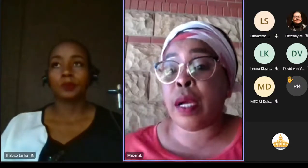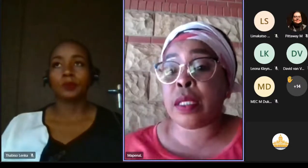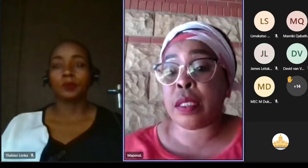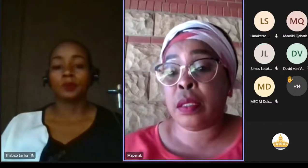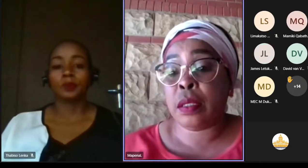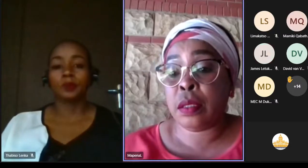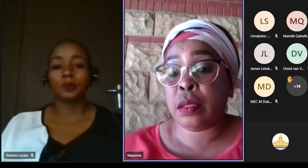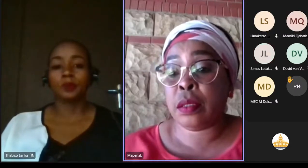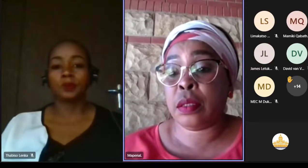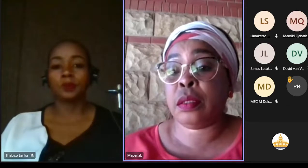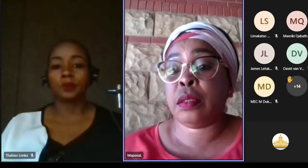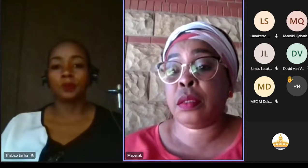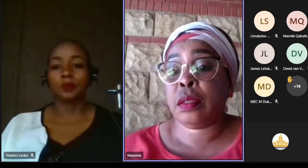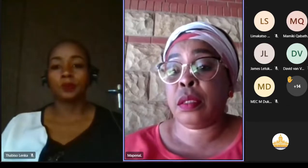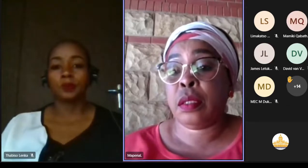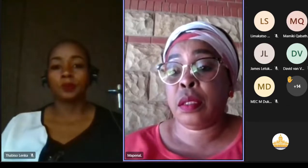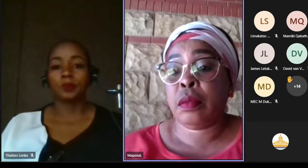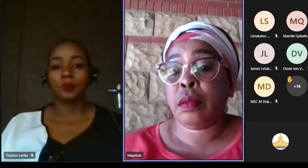Honorable Mahasa.